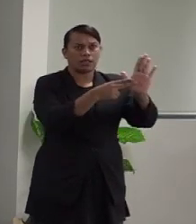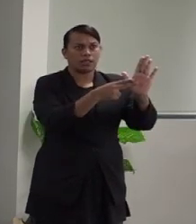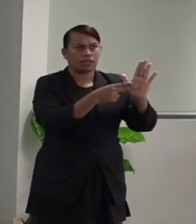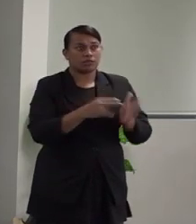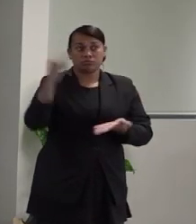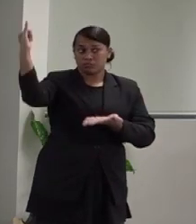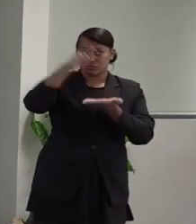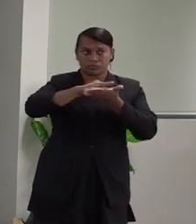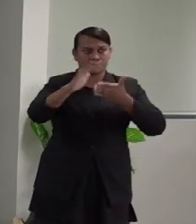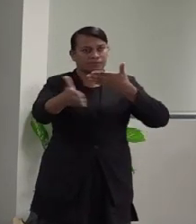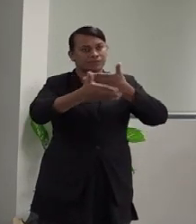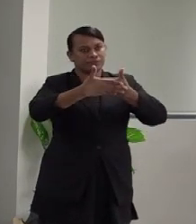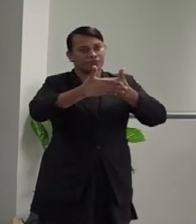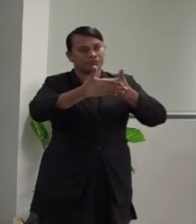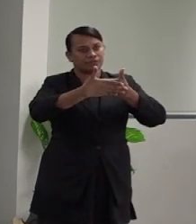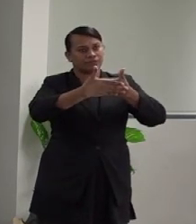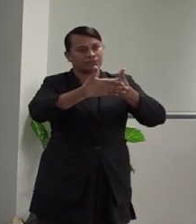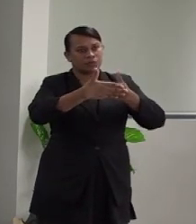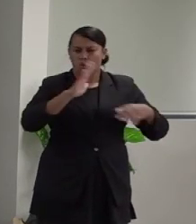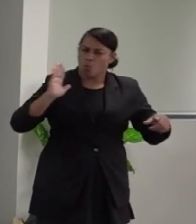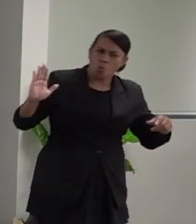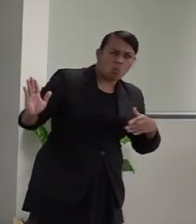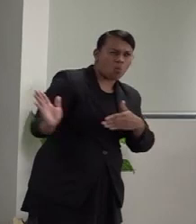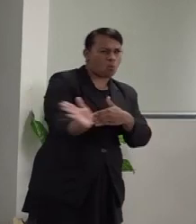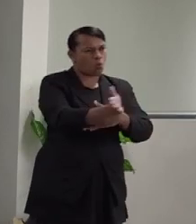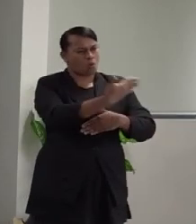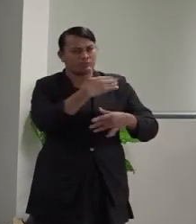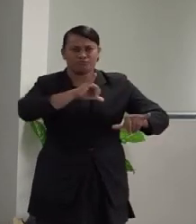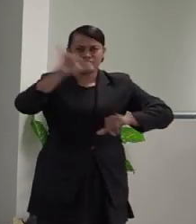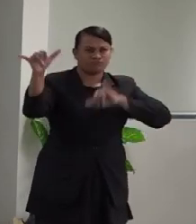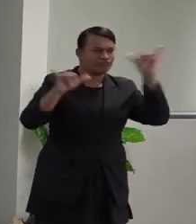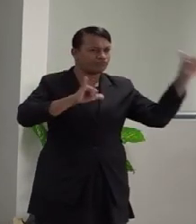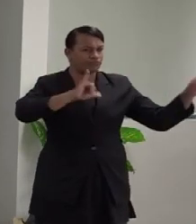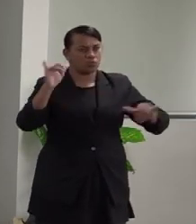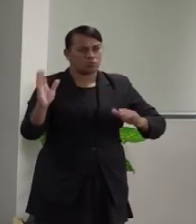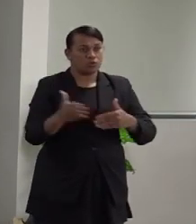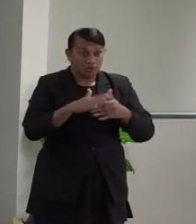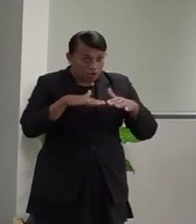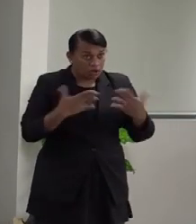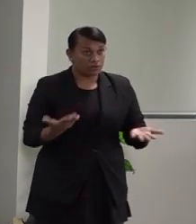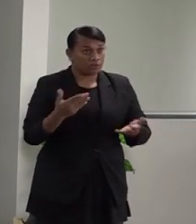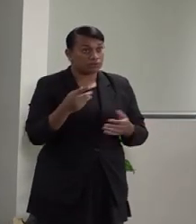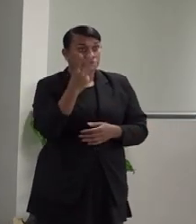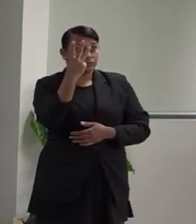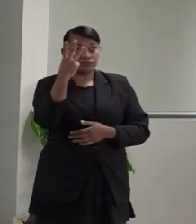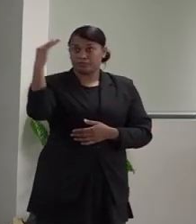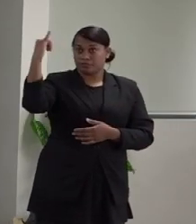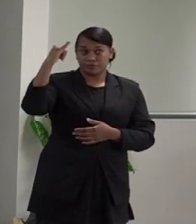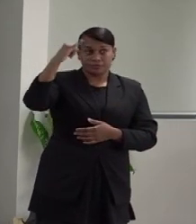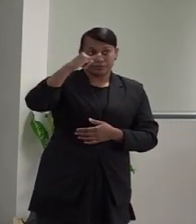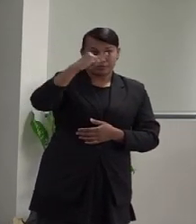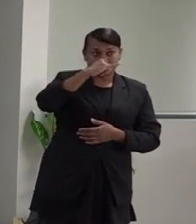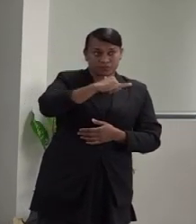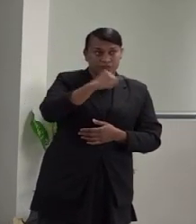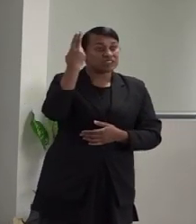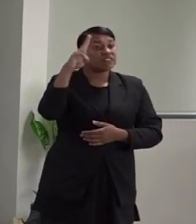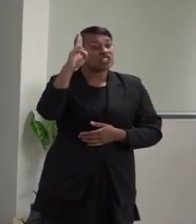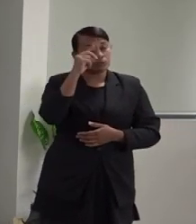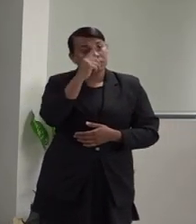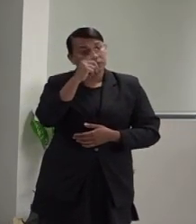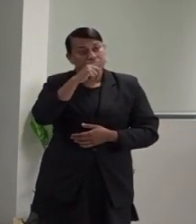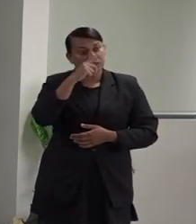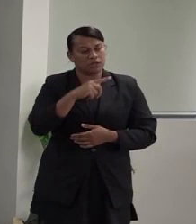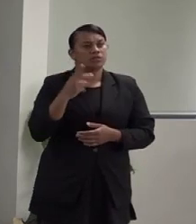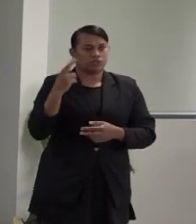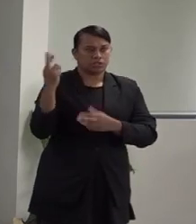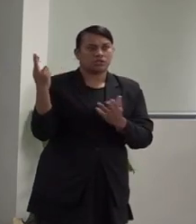scheduled passenger travel. There are currently 3 flights inbound to Fiji carrying Fijians returning home from